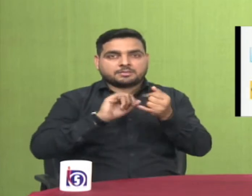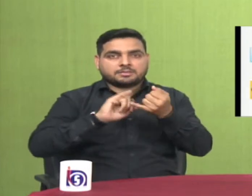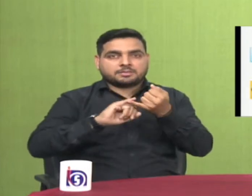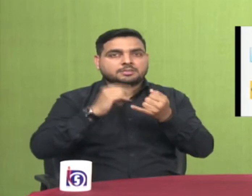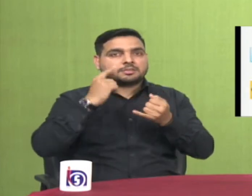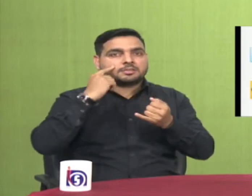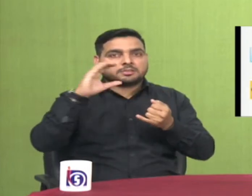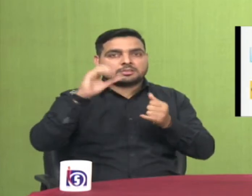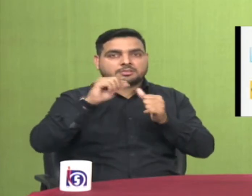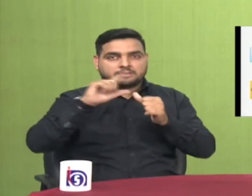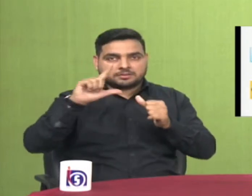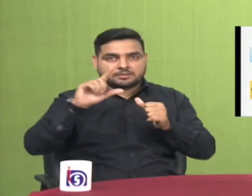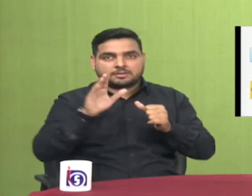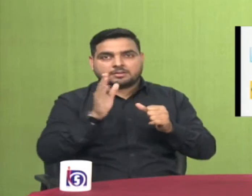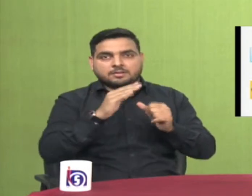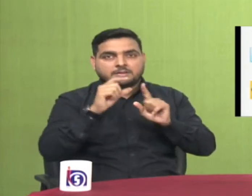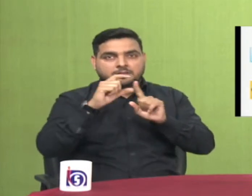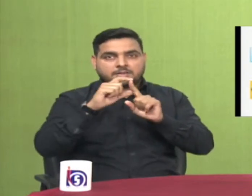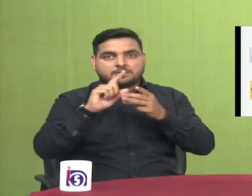Physical development.